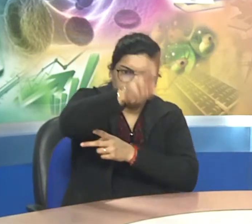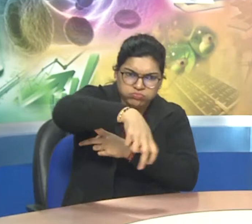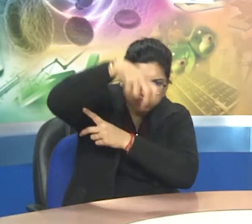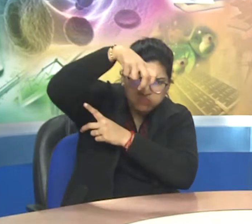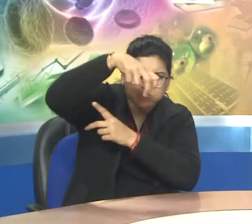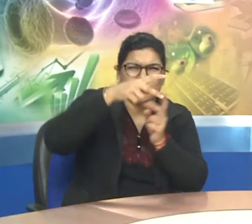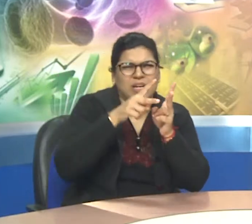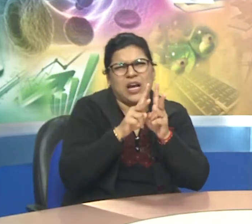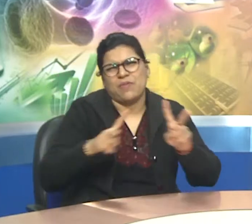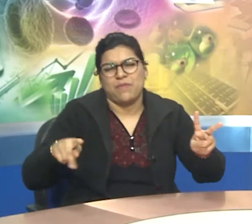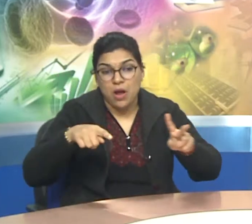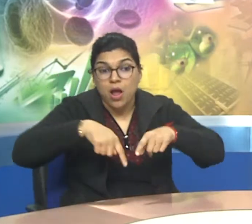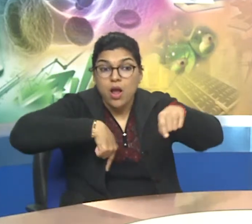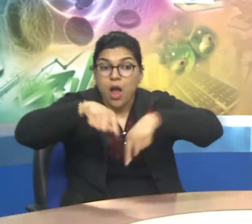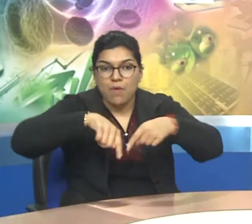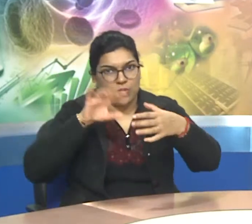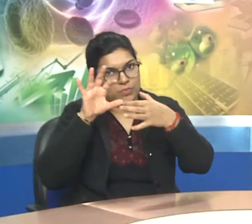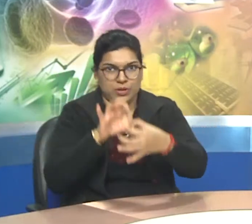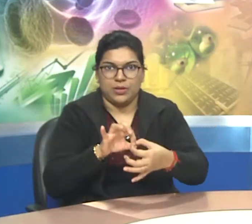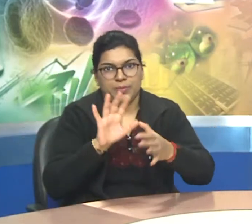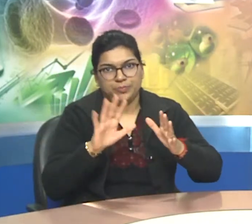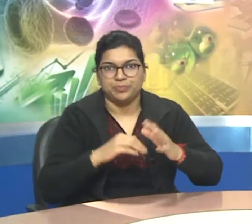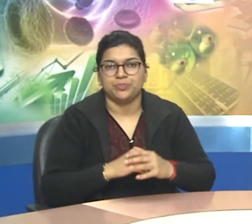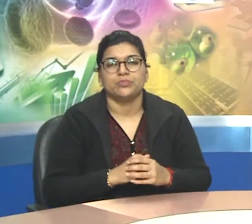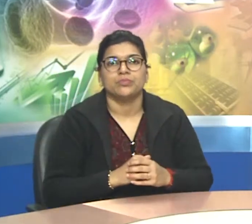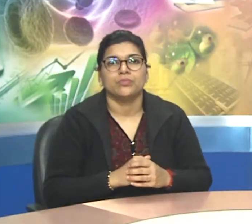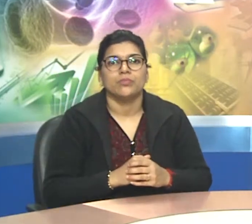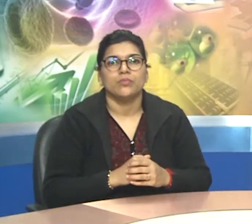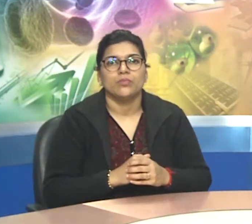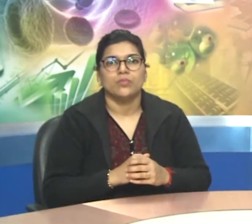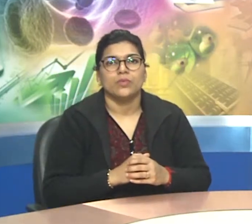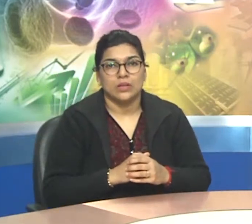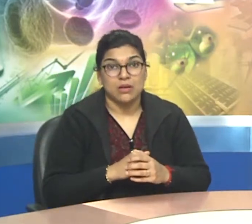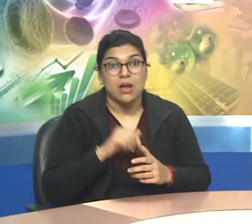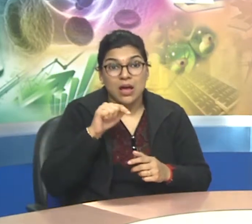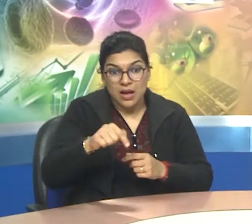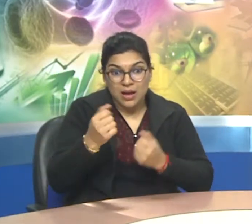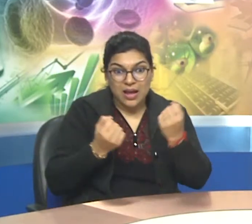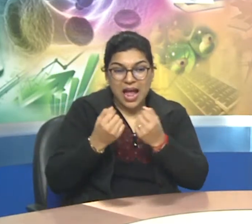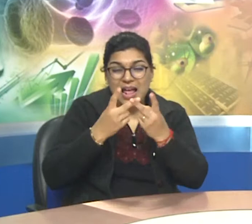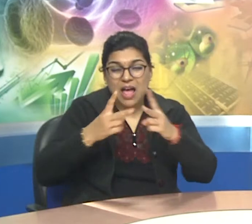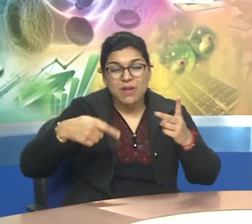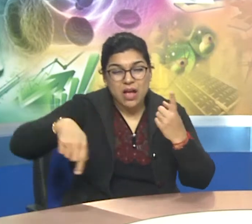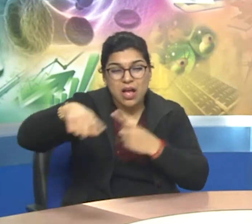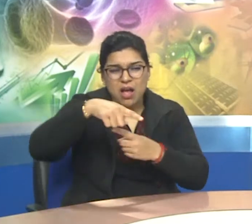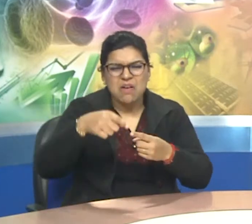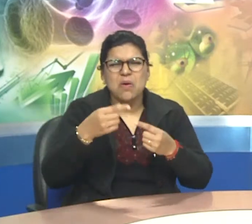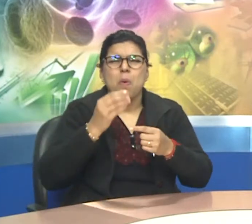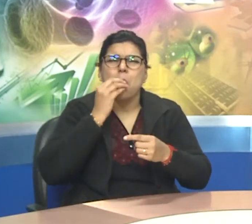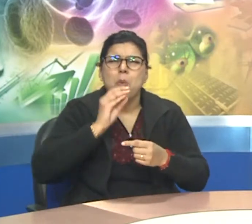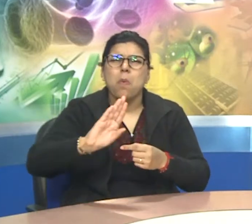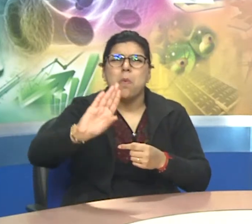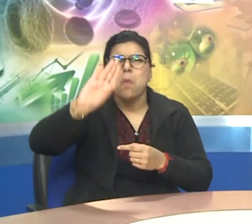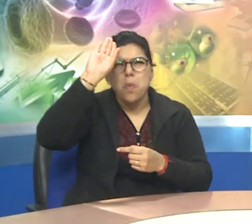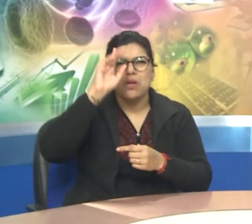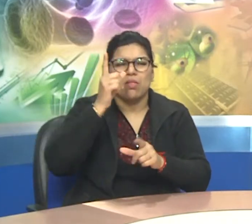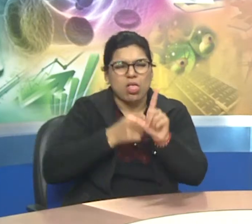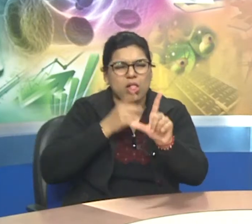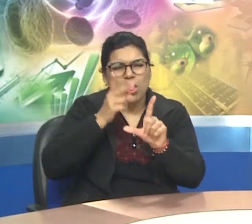metal, in part or of earlier cars that have been scrapped and